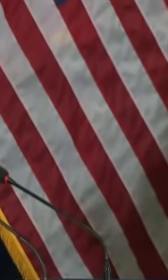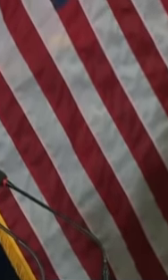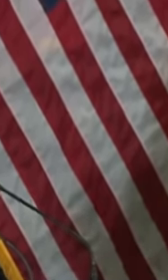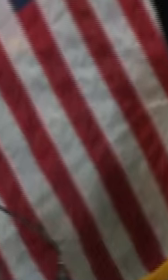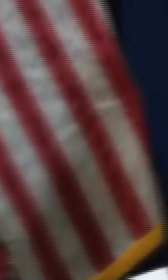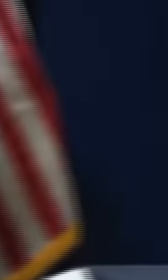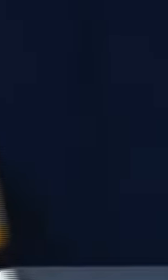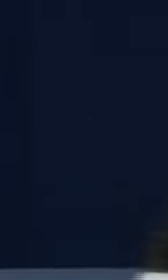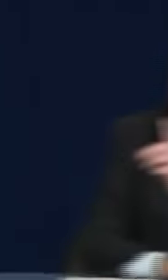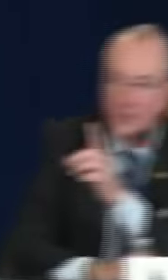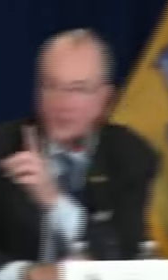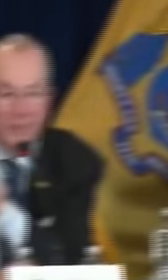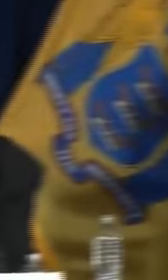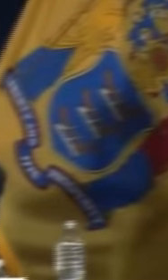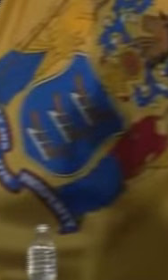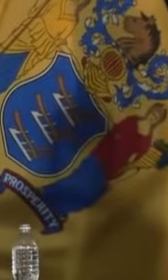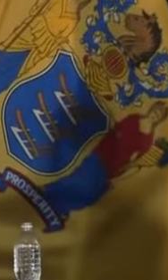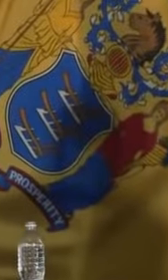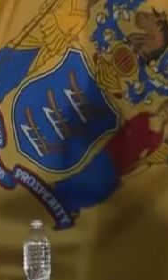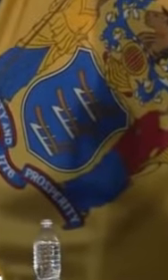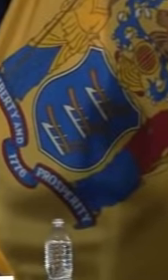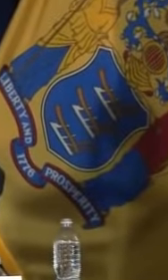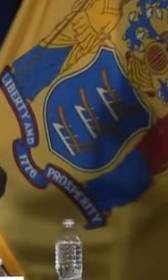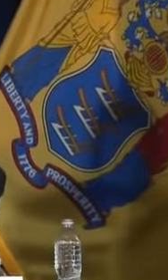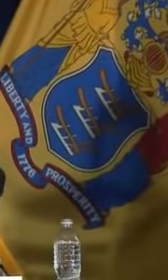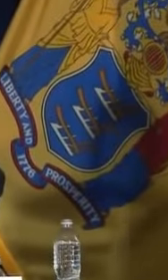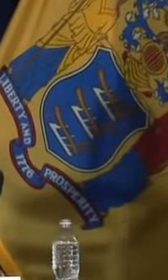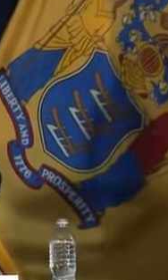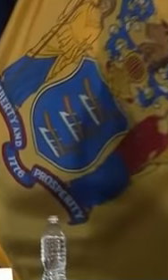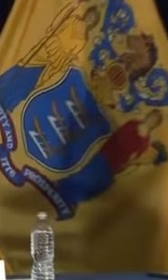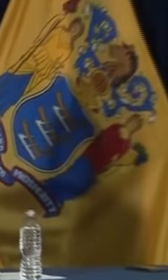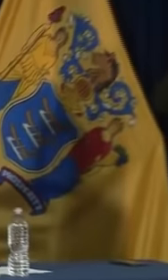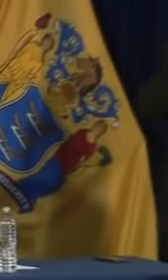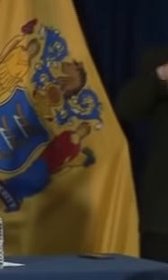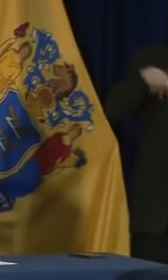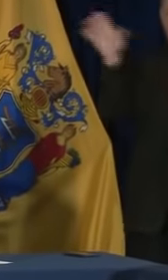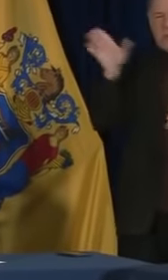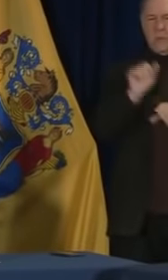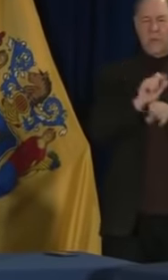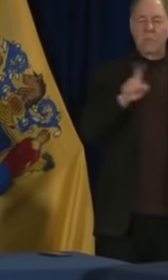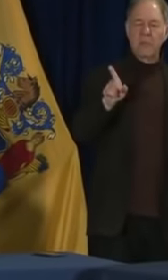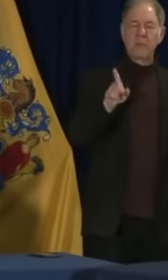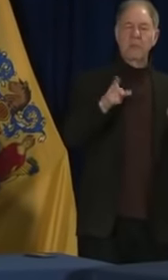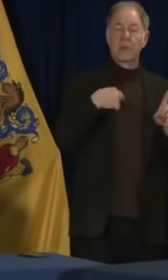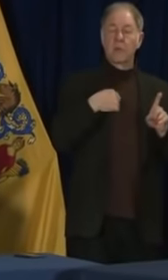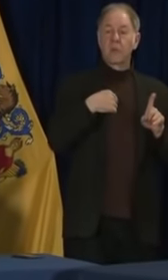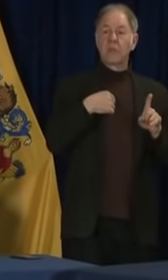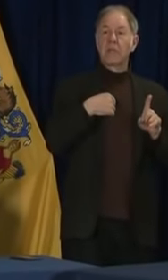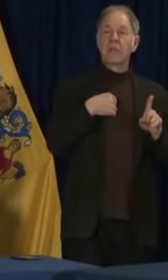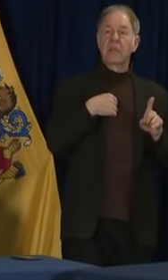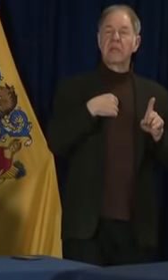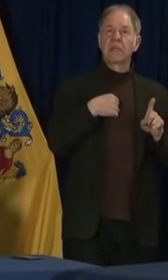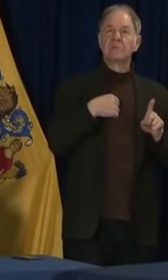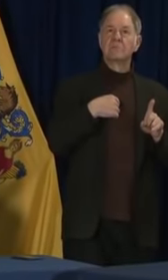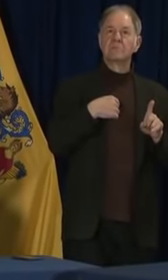got so much to do here, and this is an incredible cavalcade of talent with me at this table. The answer is we reserve all